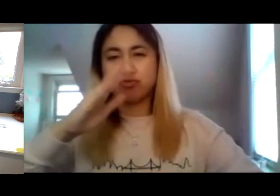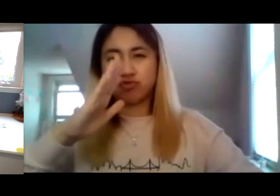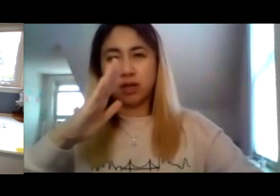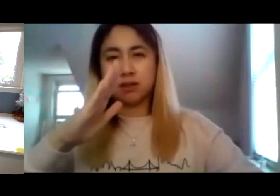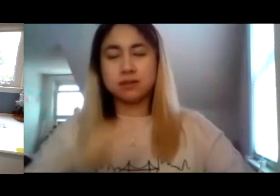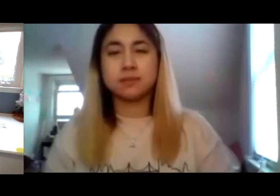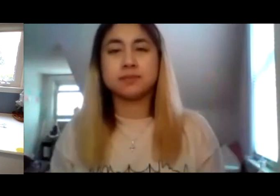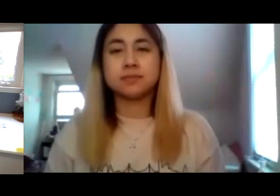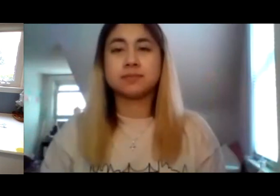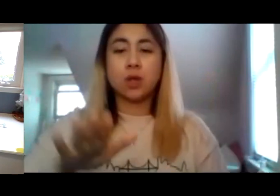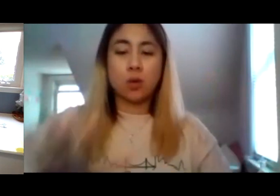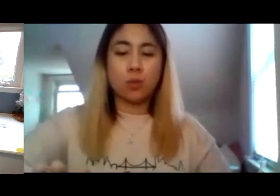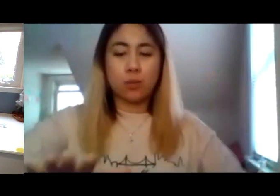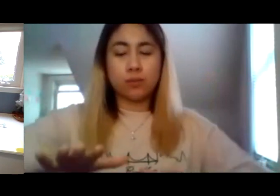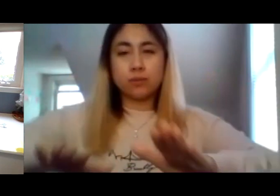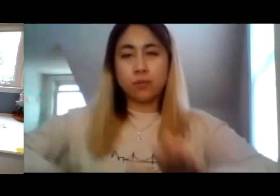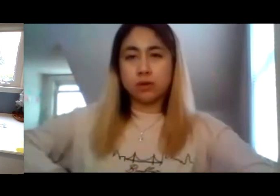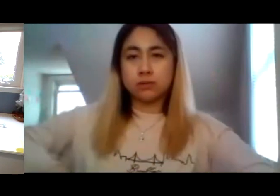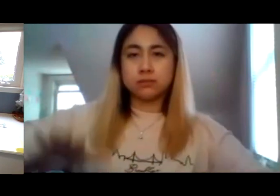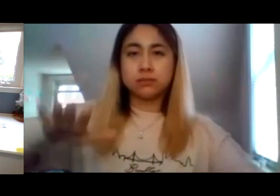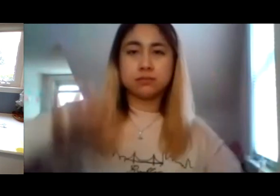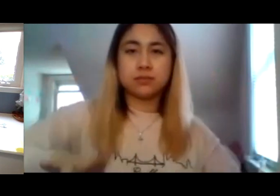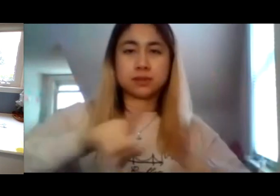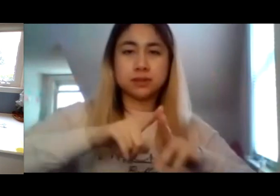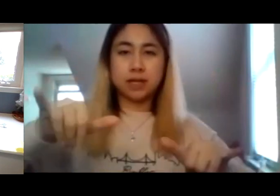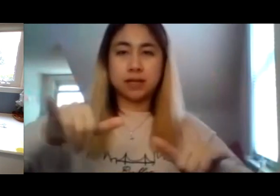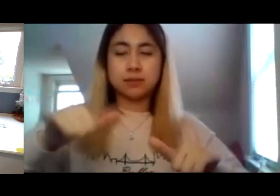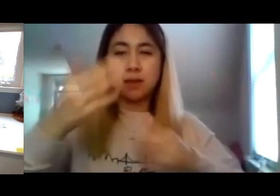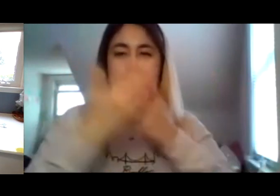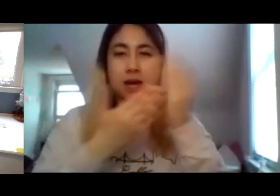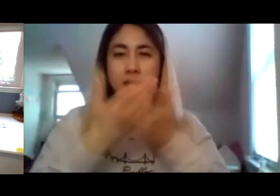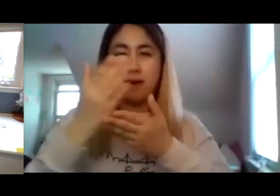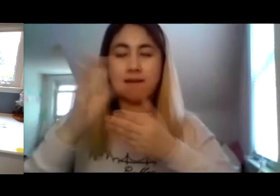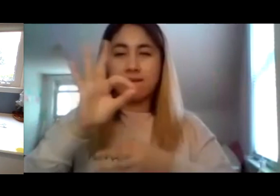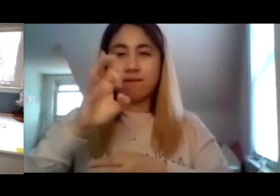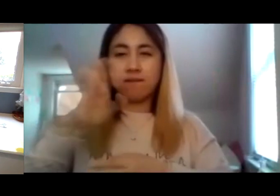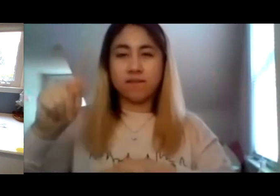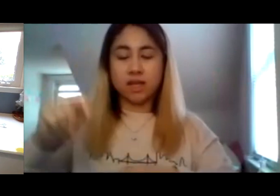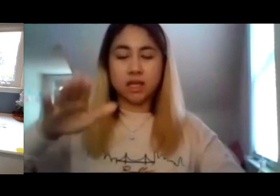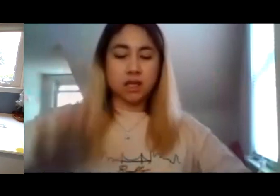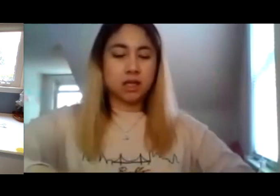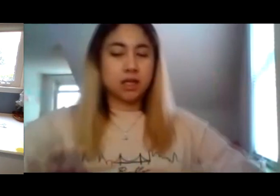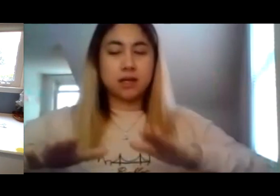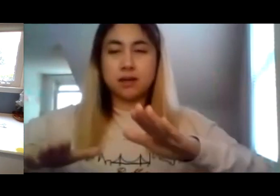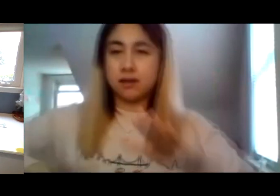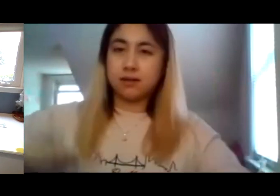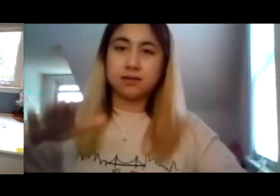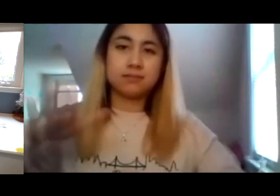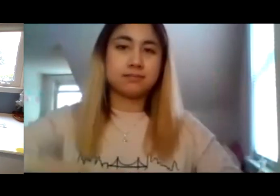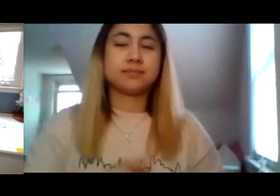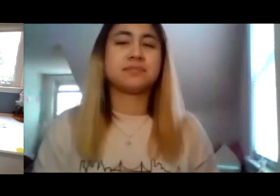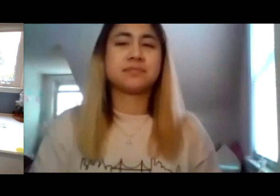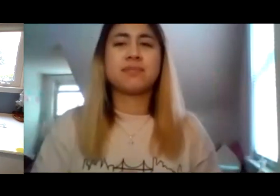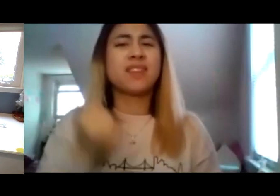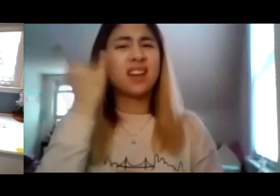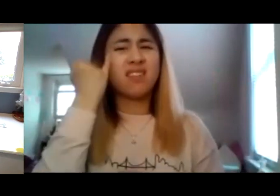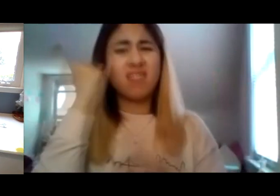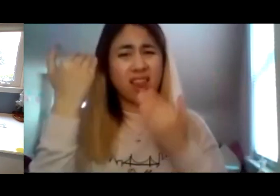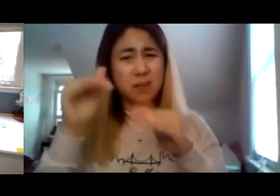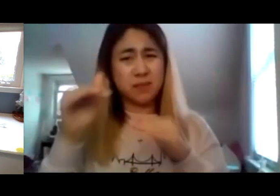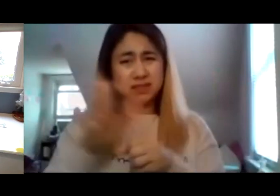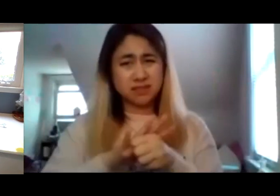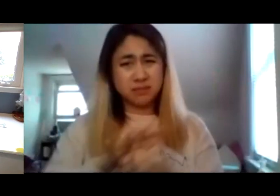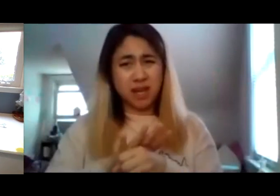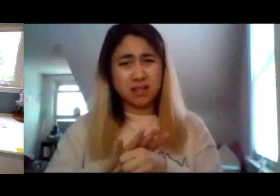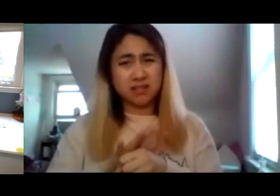just walk with our hands and feet at the same time. Okay, if we don't have room to move, then our bear